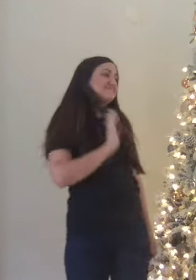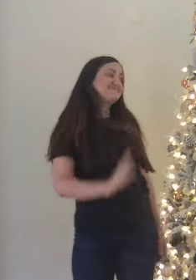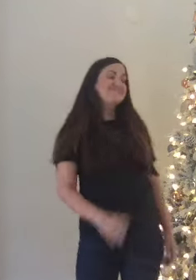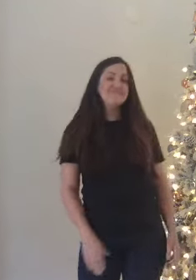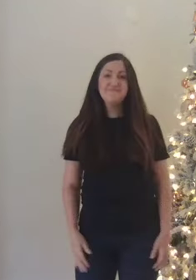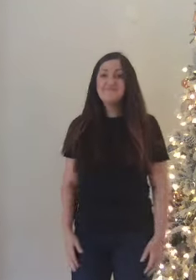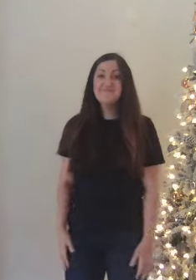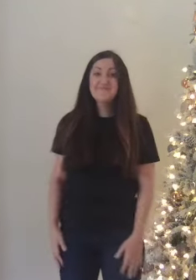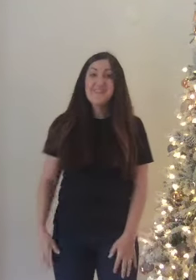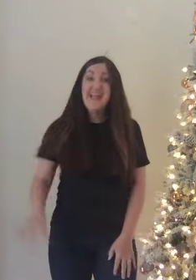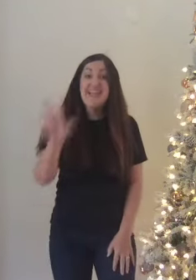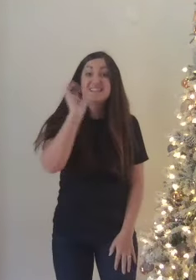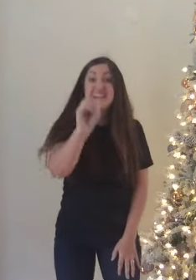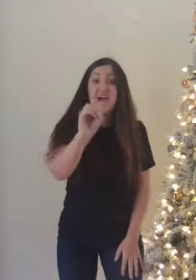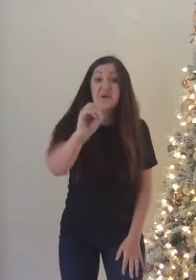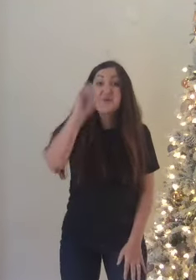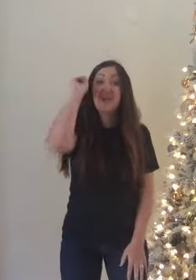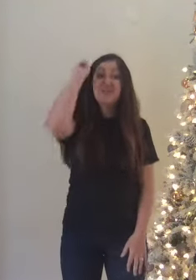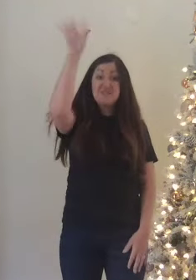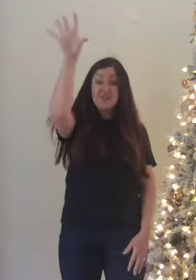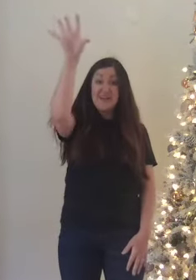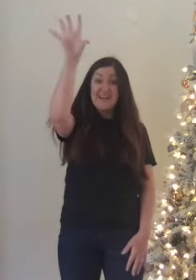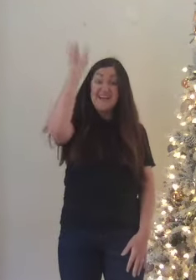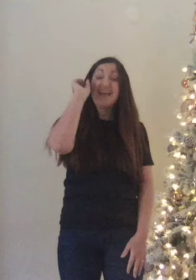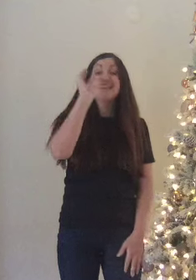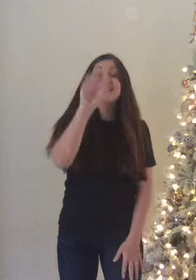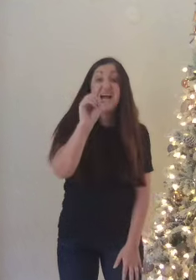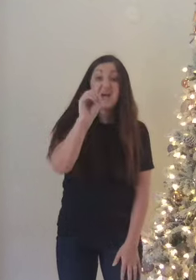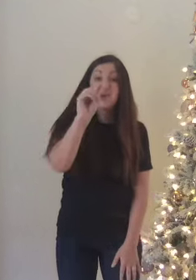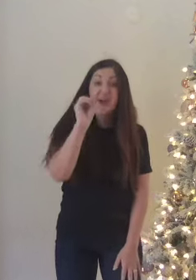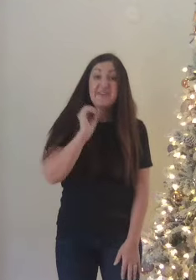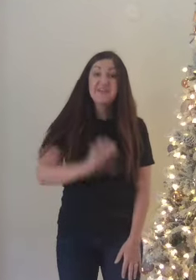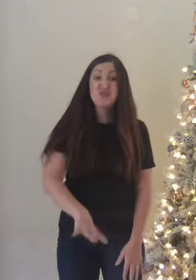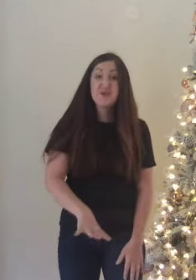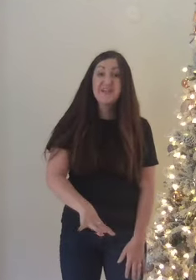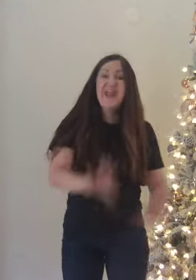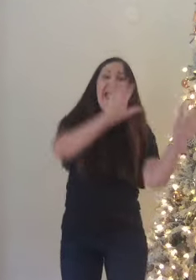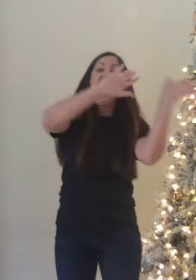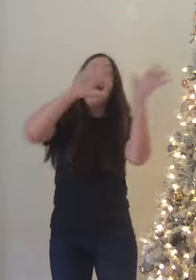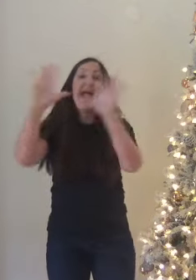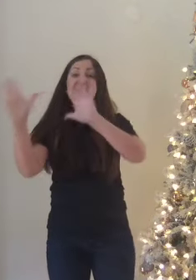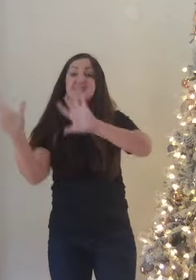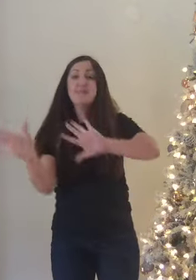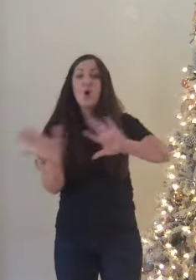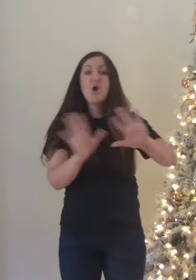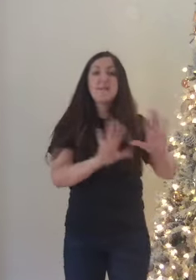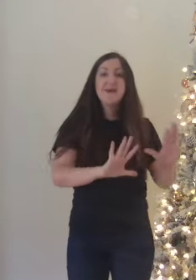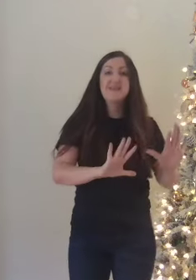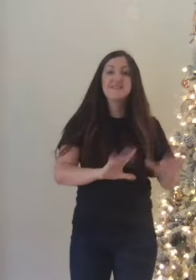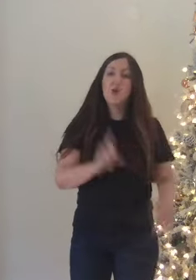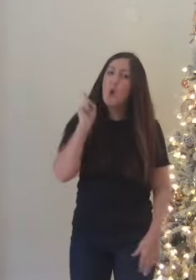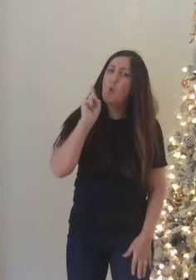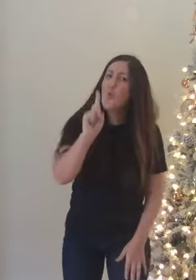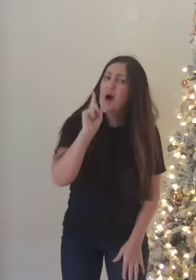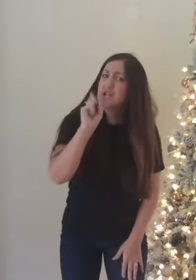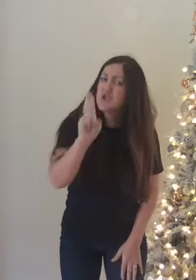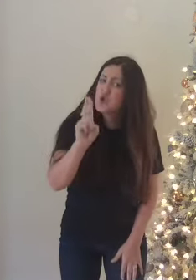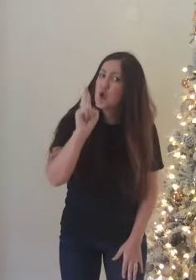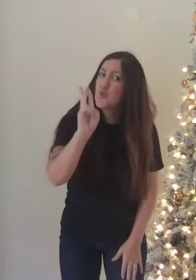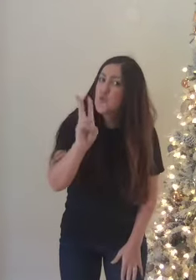me decorate the tree decorate the tree H some ornaments 1 2